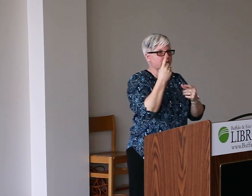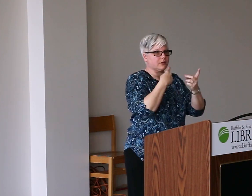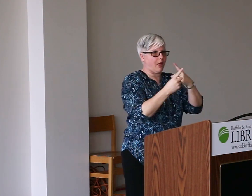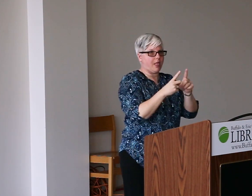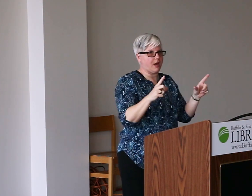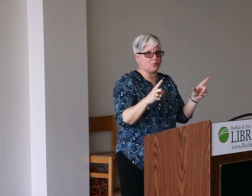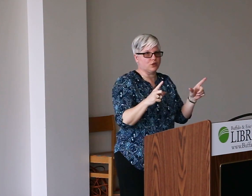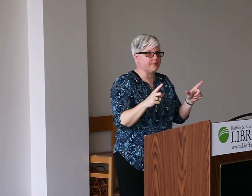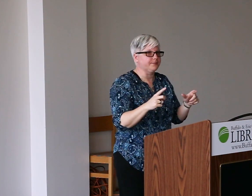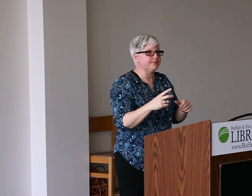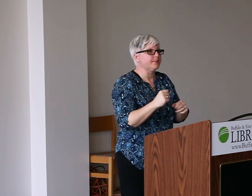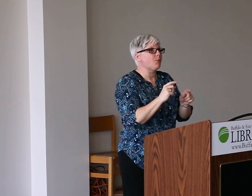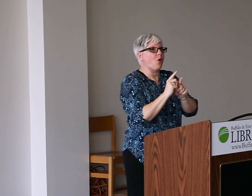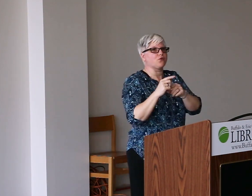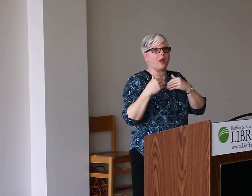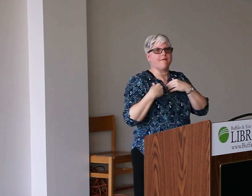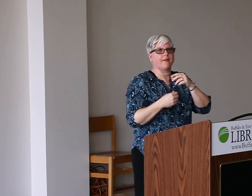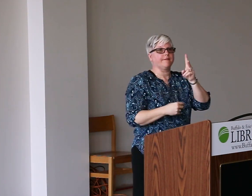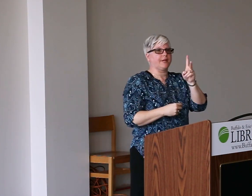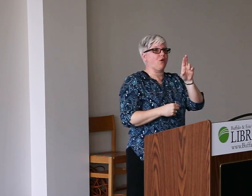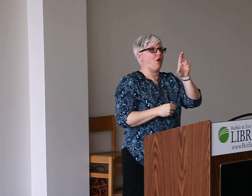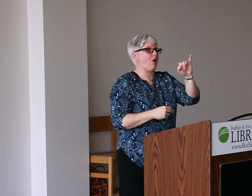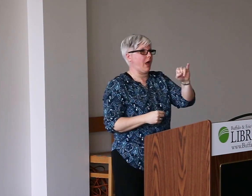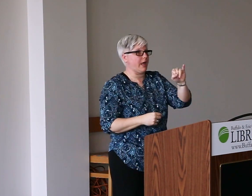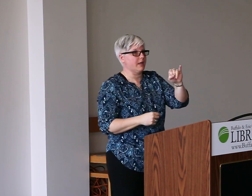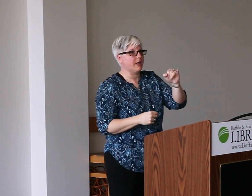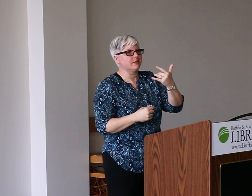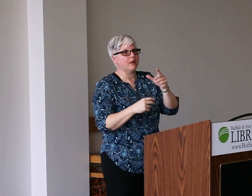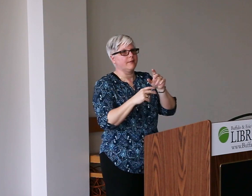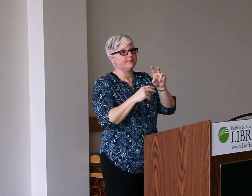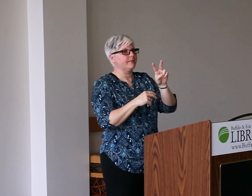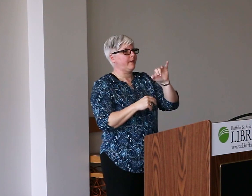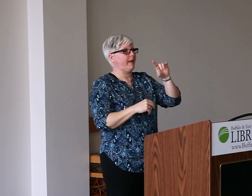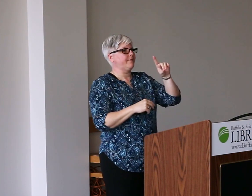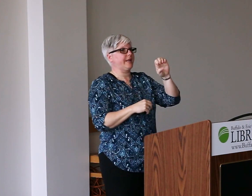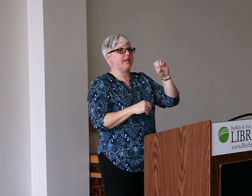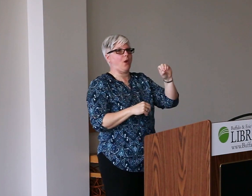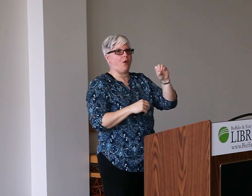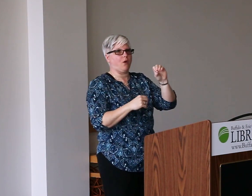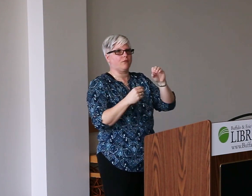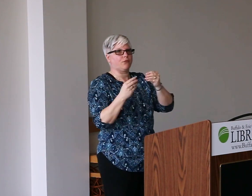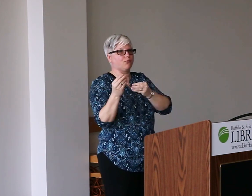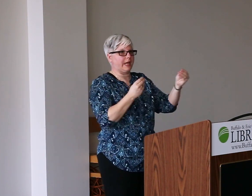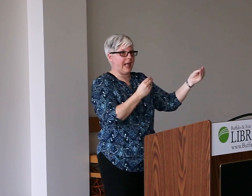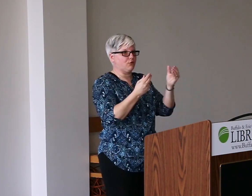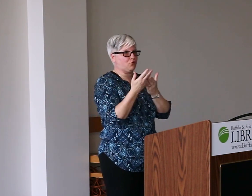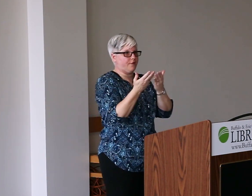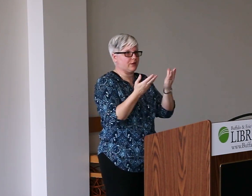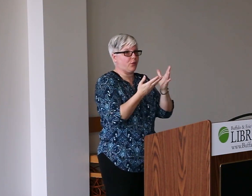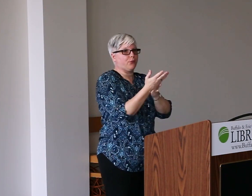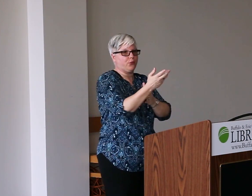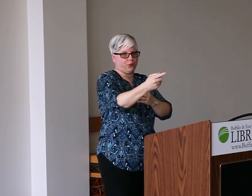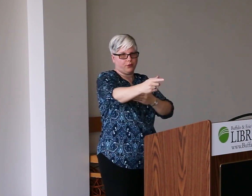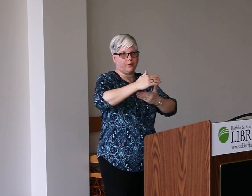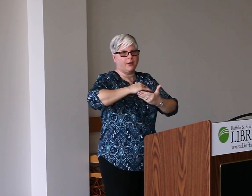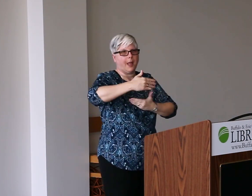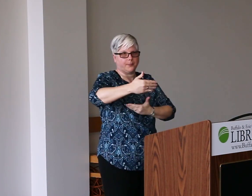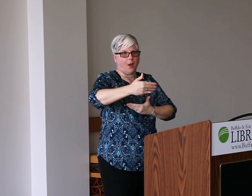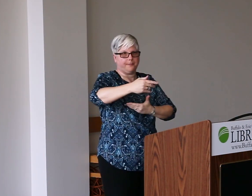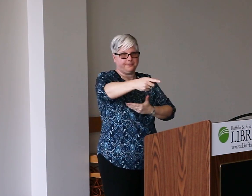who don't know sign language. And we also have VRI, video remote interpreting. It's like a